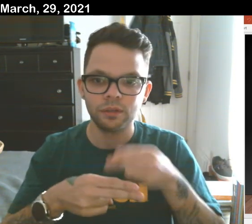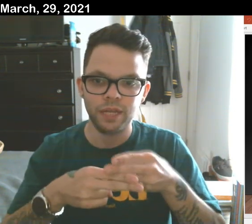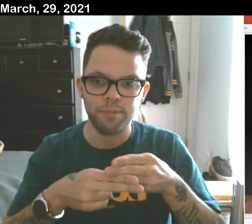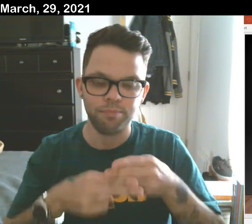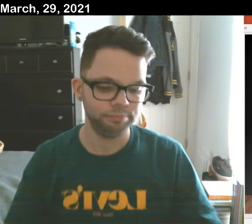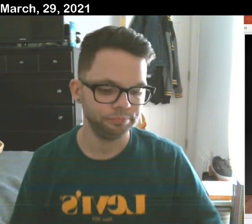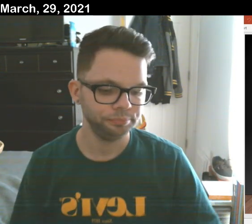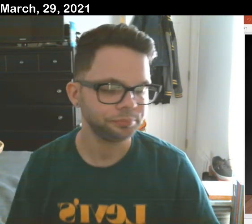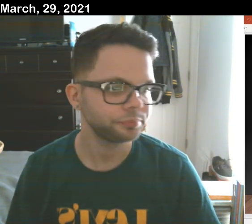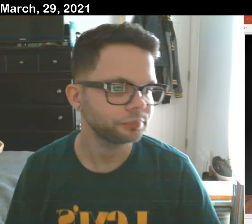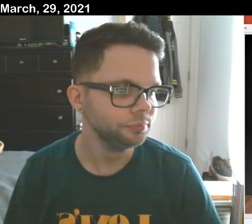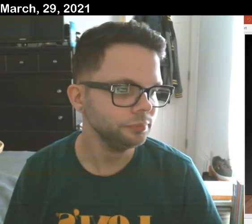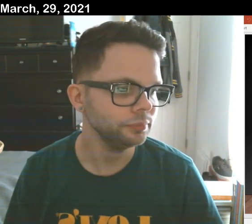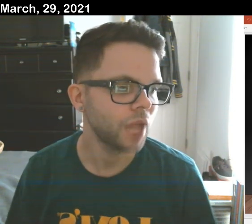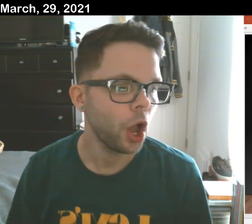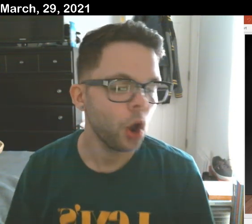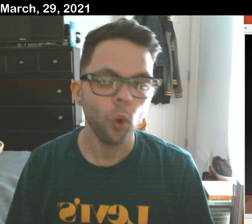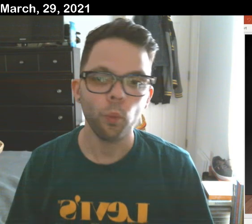Name.